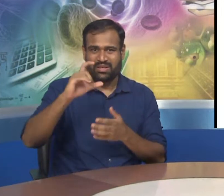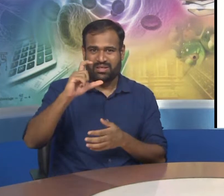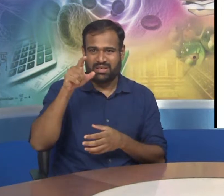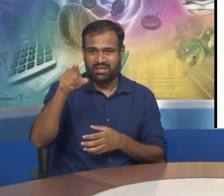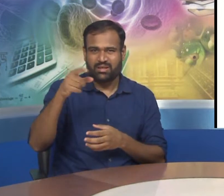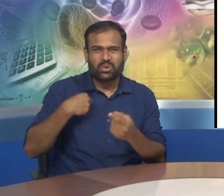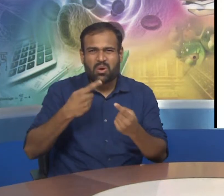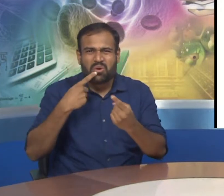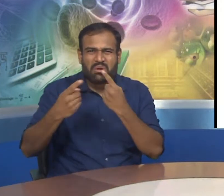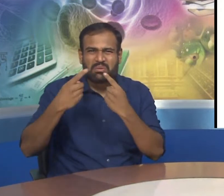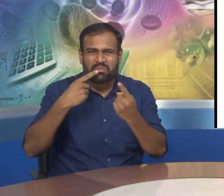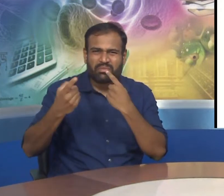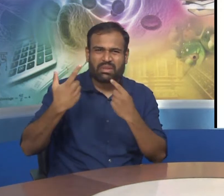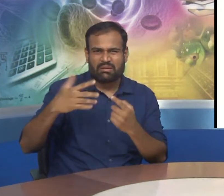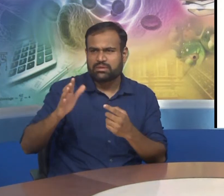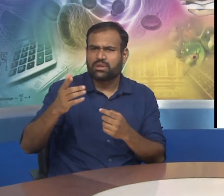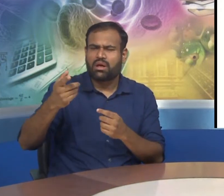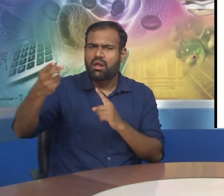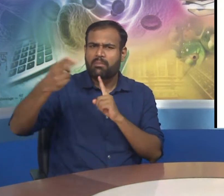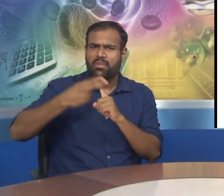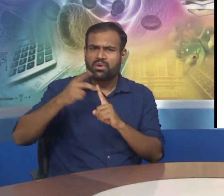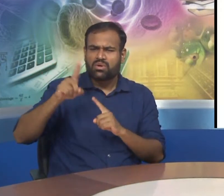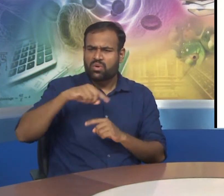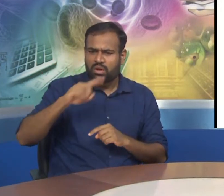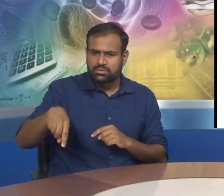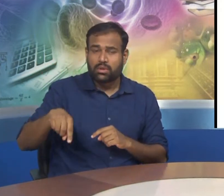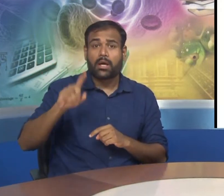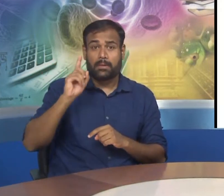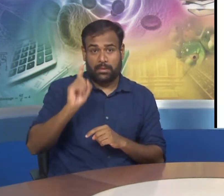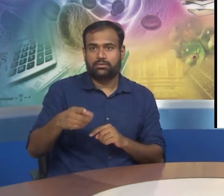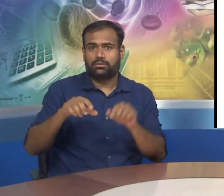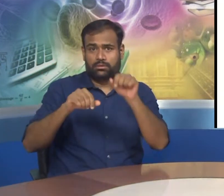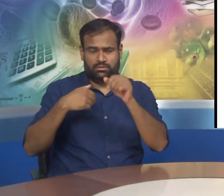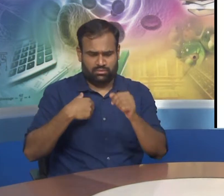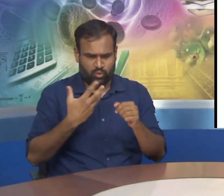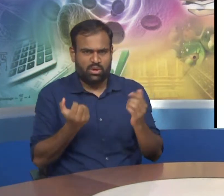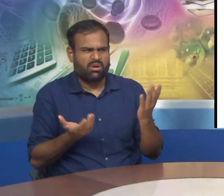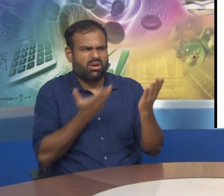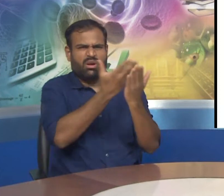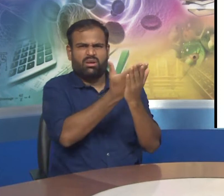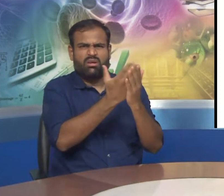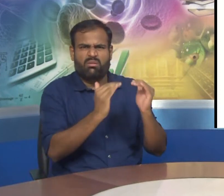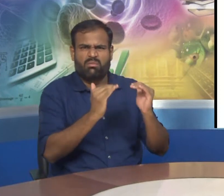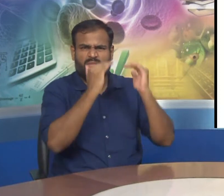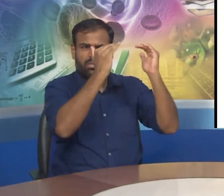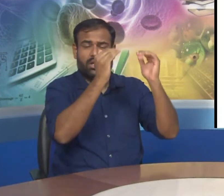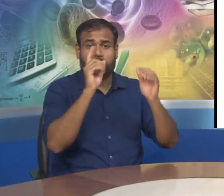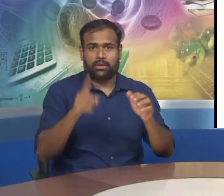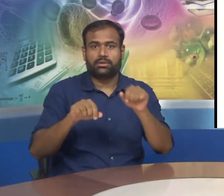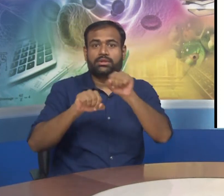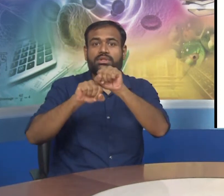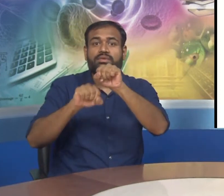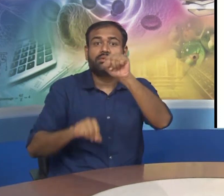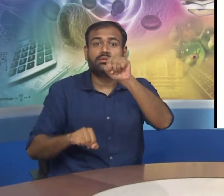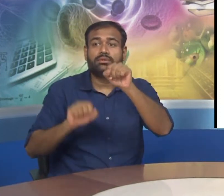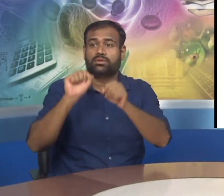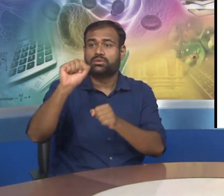In this situation, also appeals can be made as a matter of right and without certificate from the High